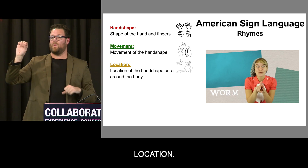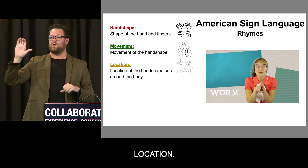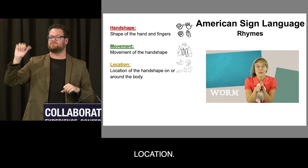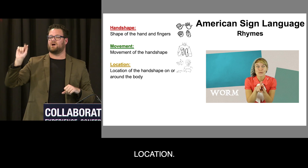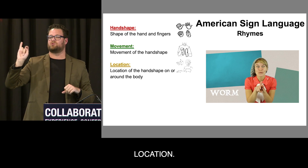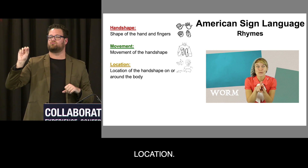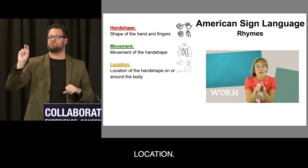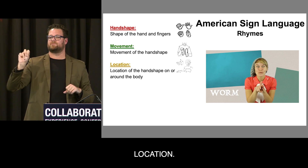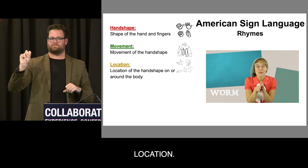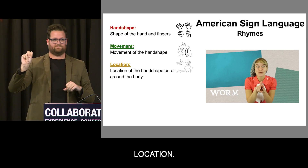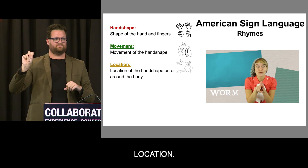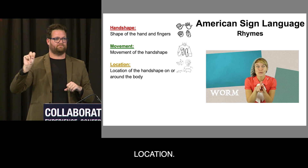Location.